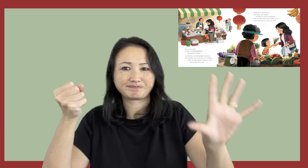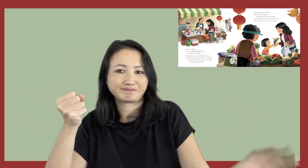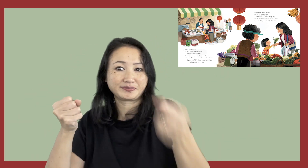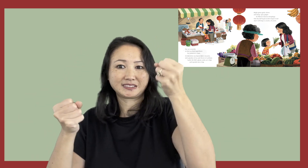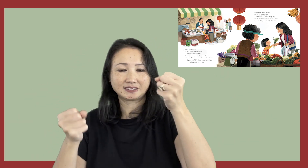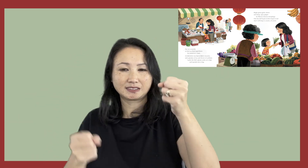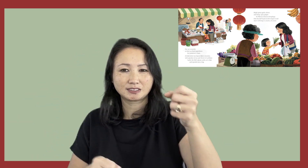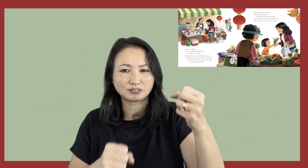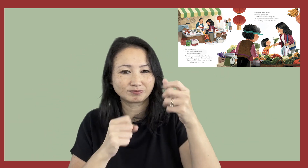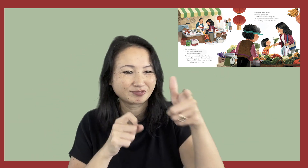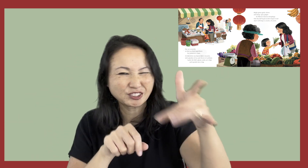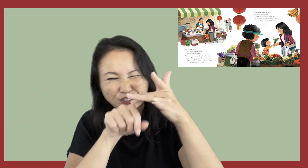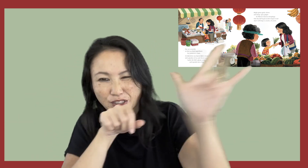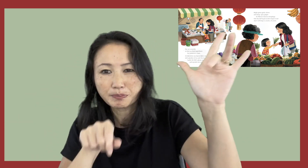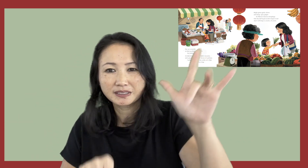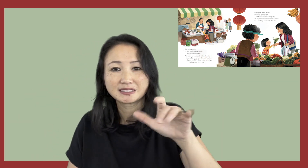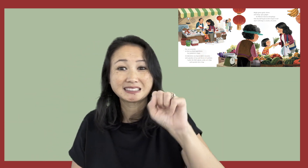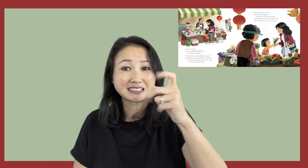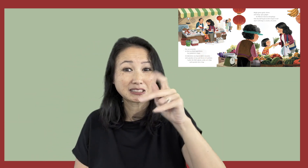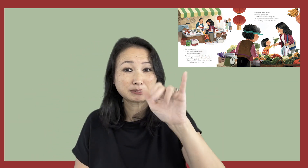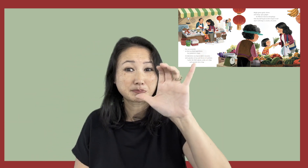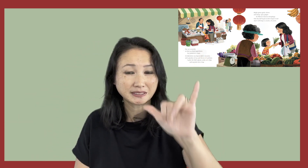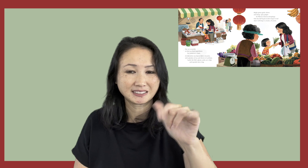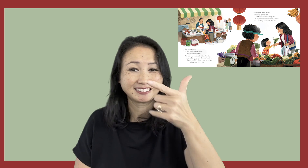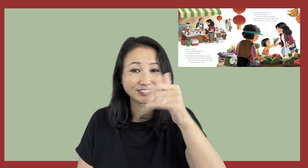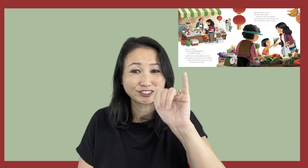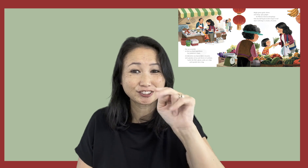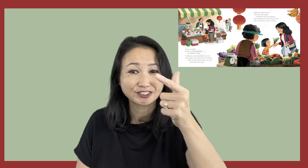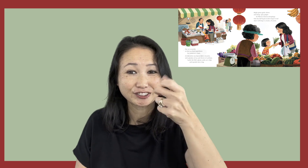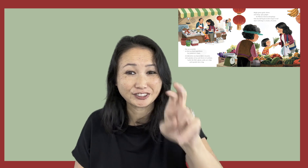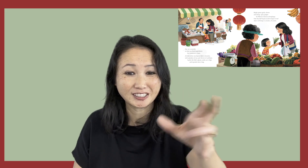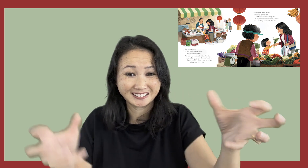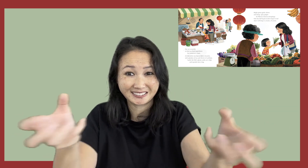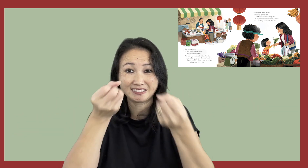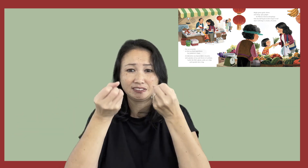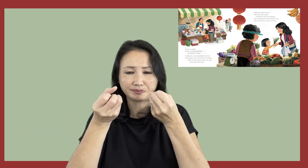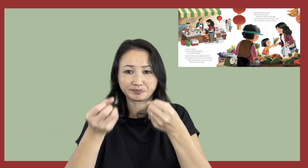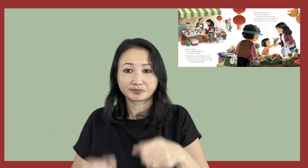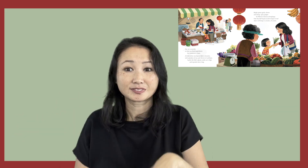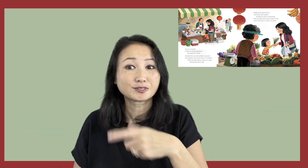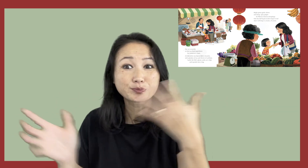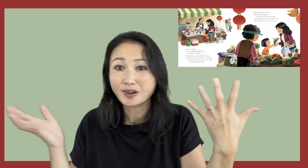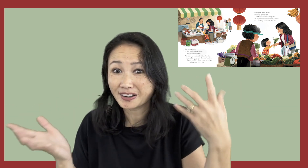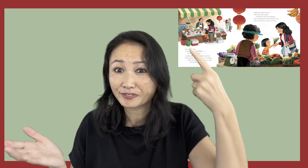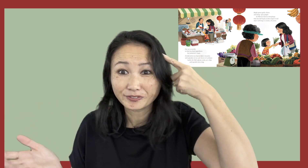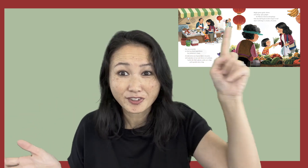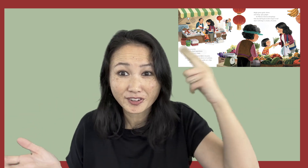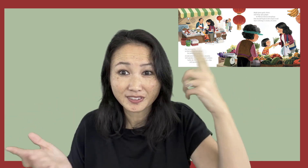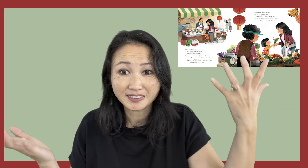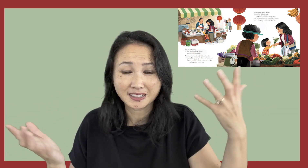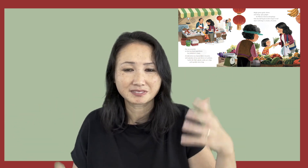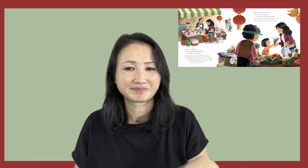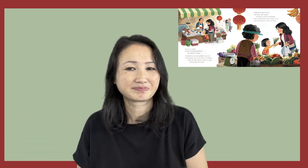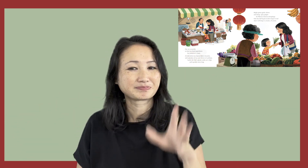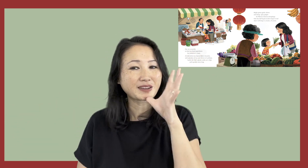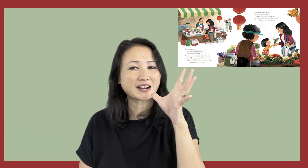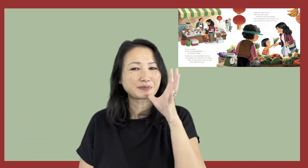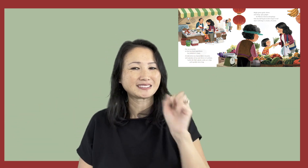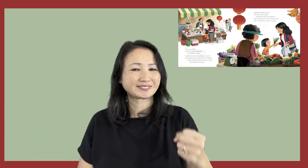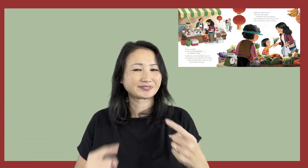gingers. Those are for my mom's famous dumplings. One day she'll pass